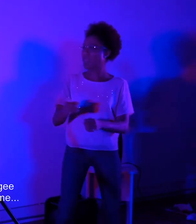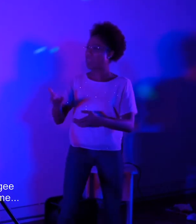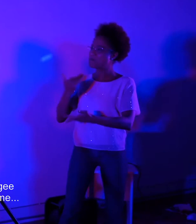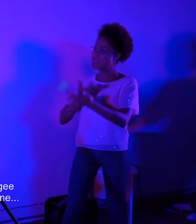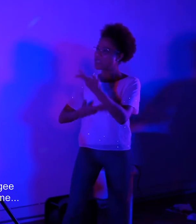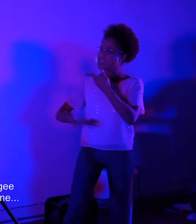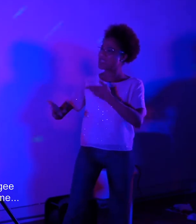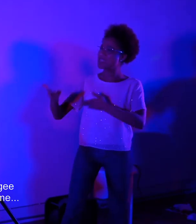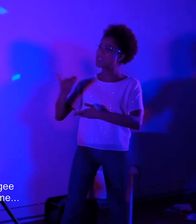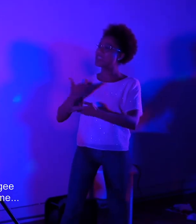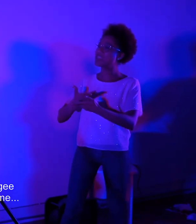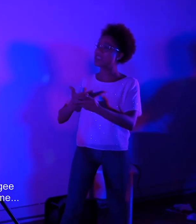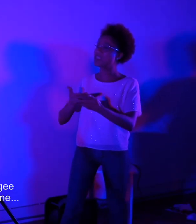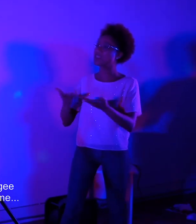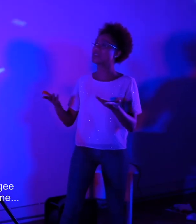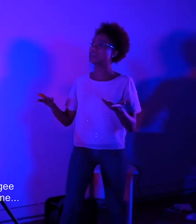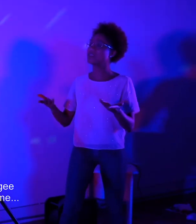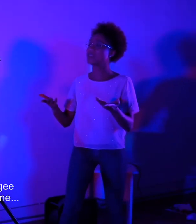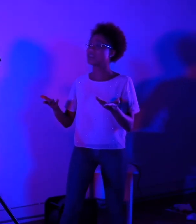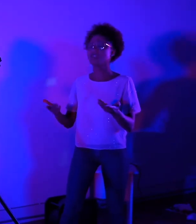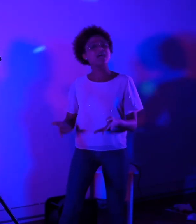So